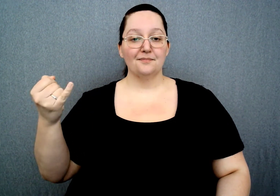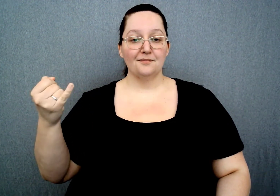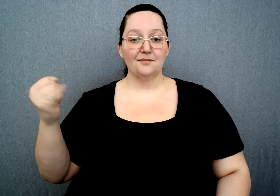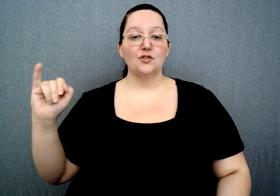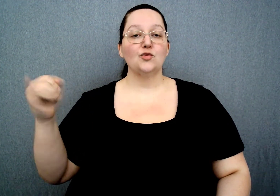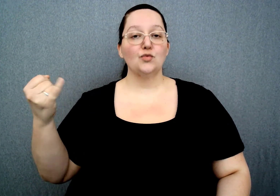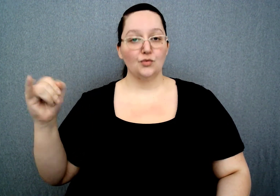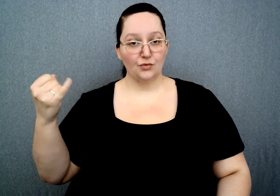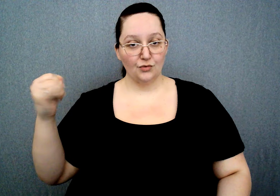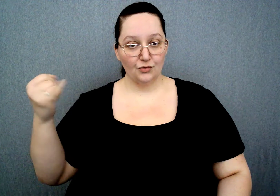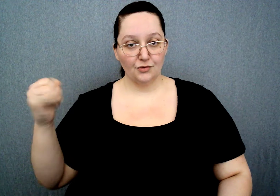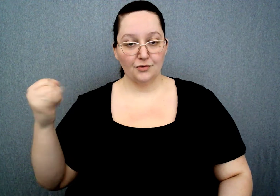Shake your J.